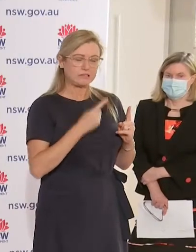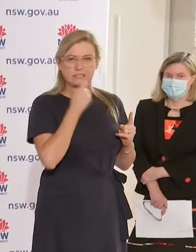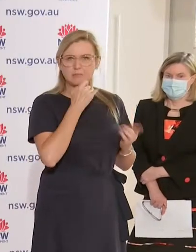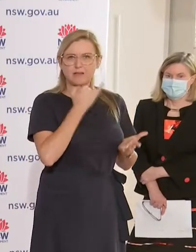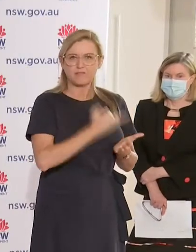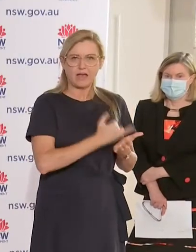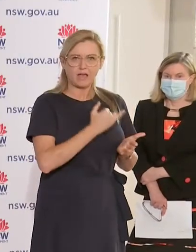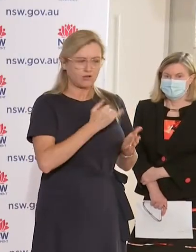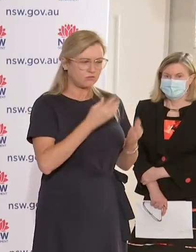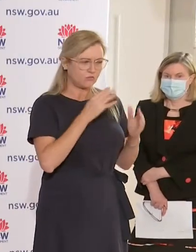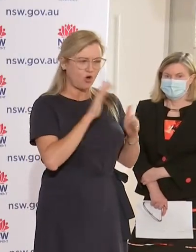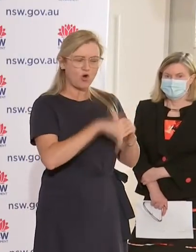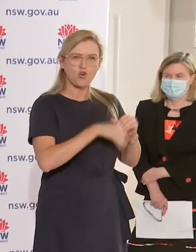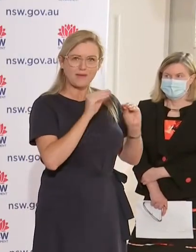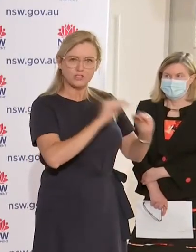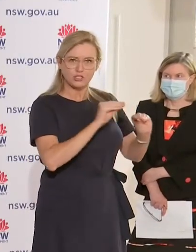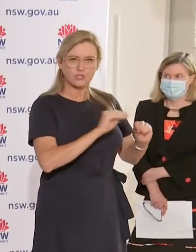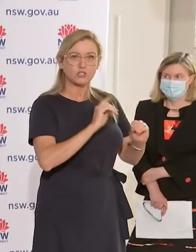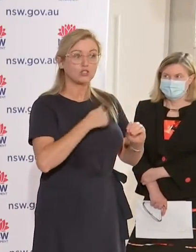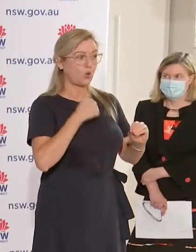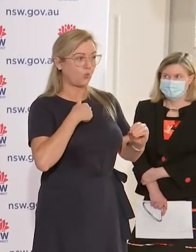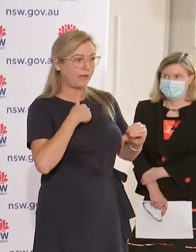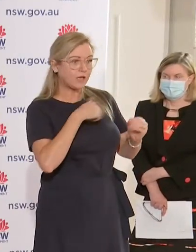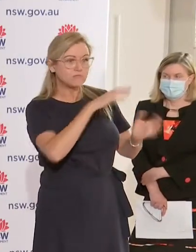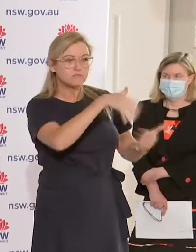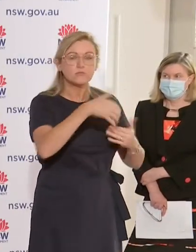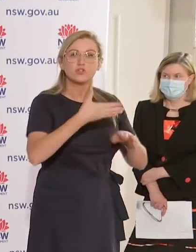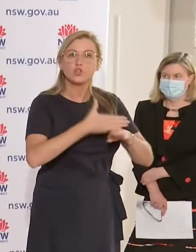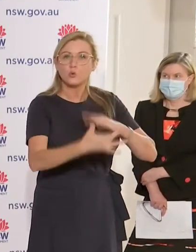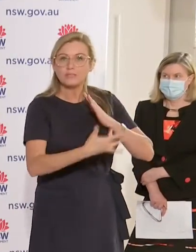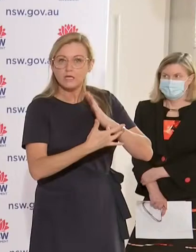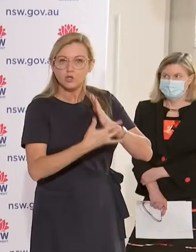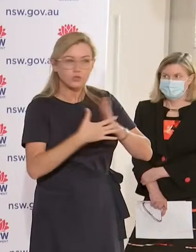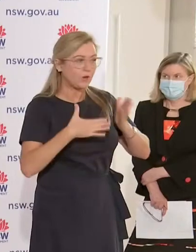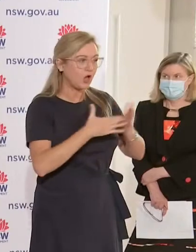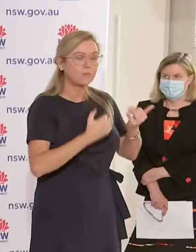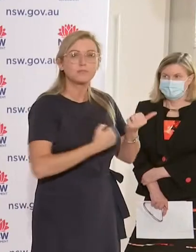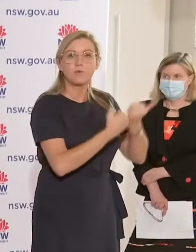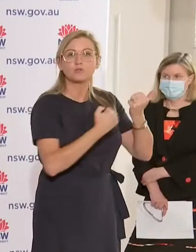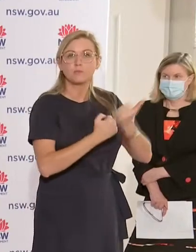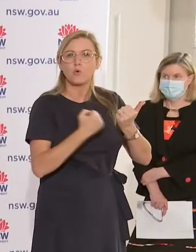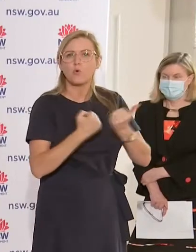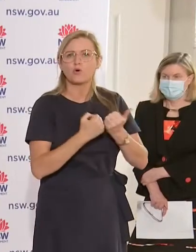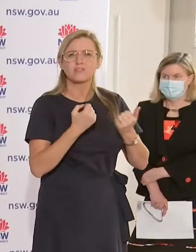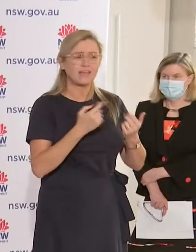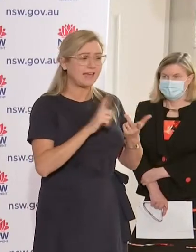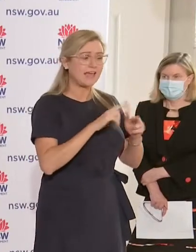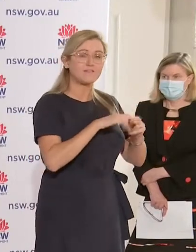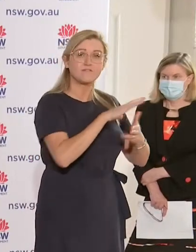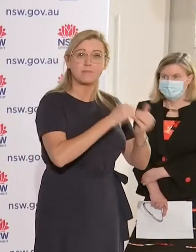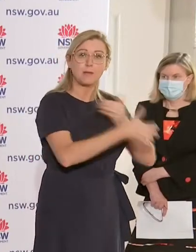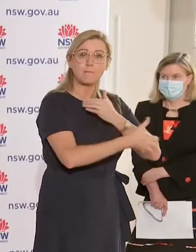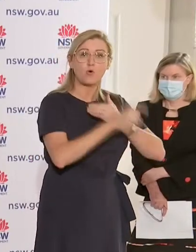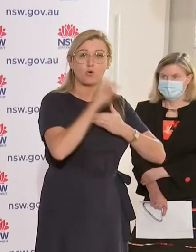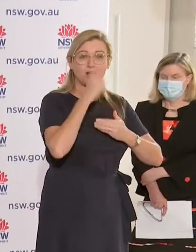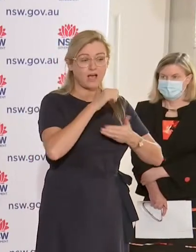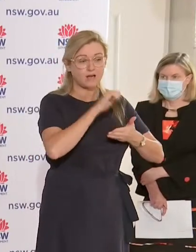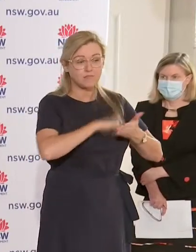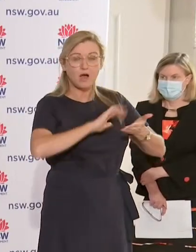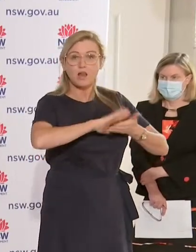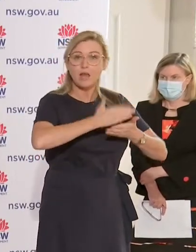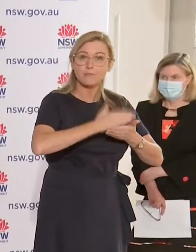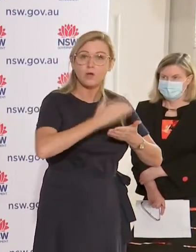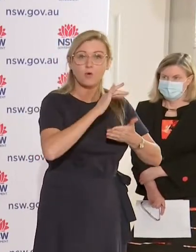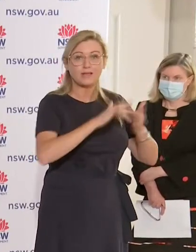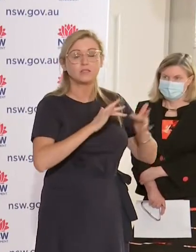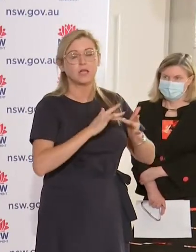who were disadvantaged actually had that at home if their parents weren't able to afford to purchase it for them. Premier, just some clarification around the rules tomorrow.